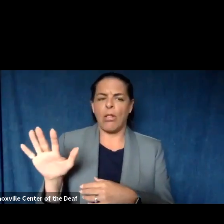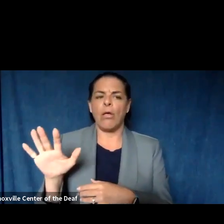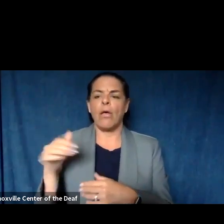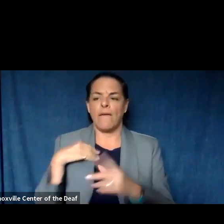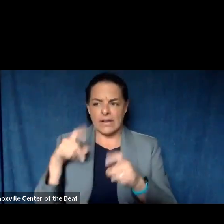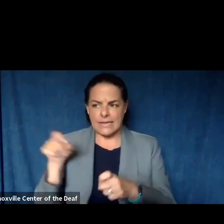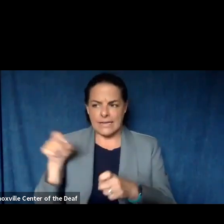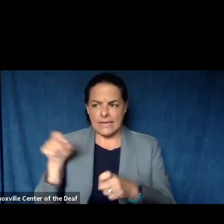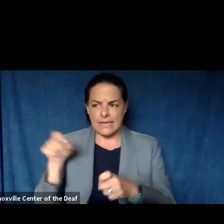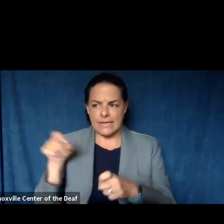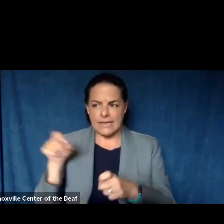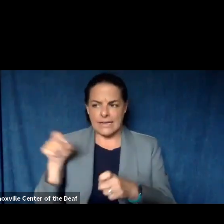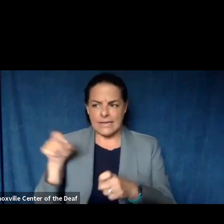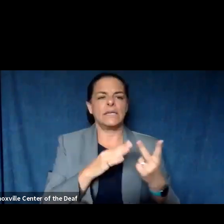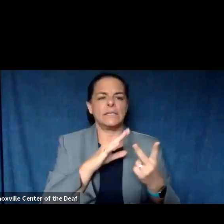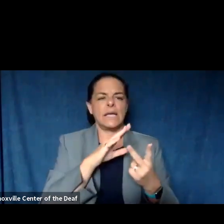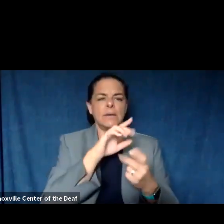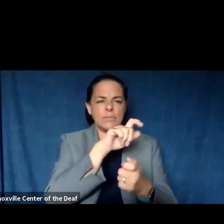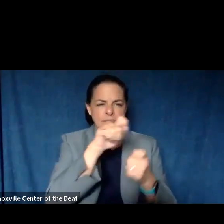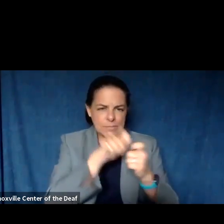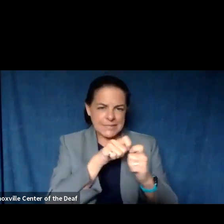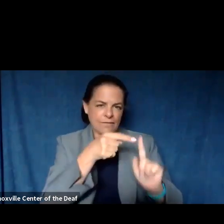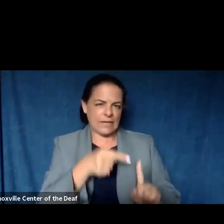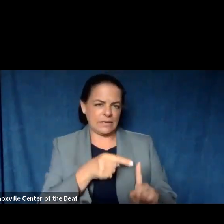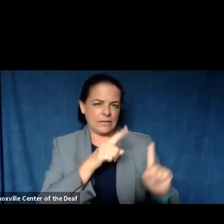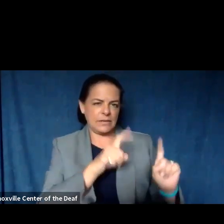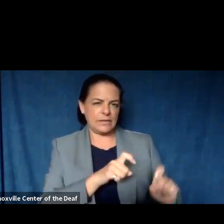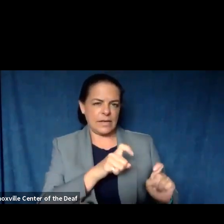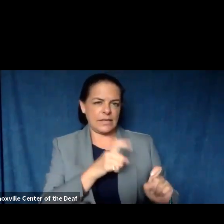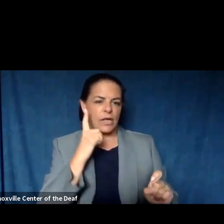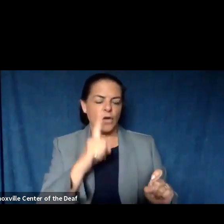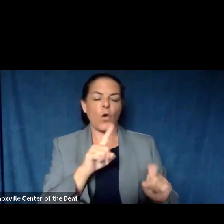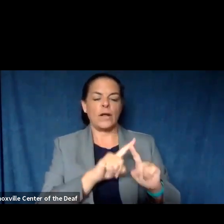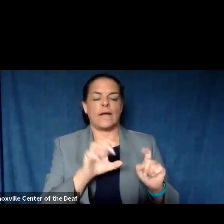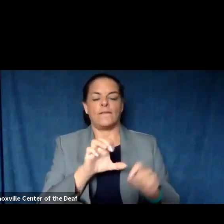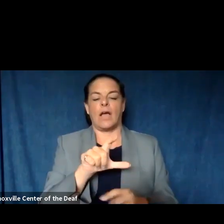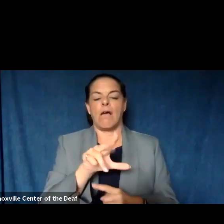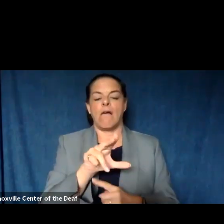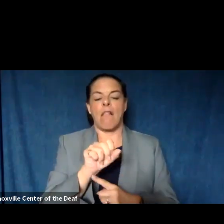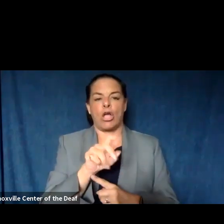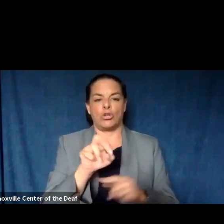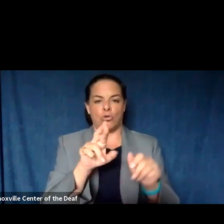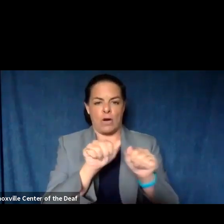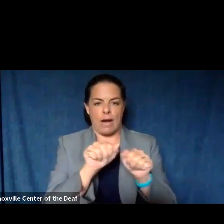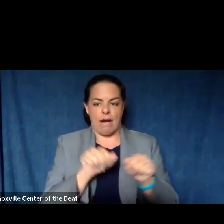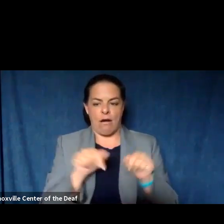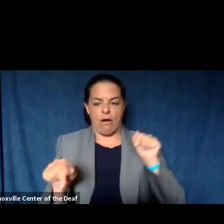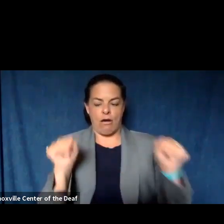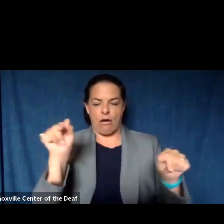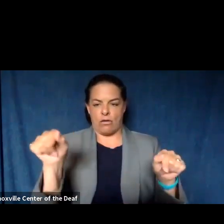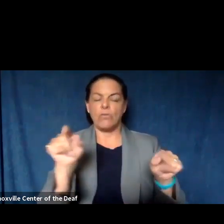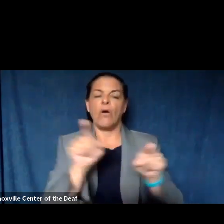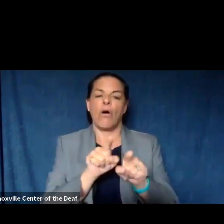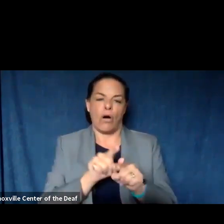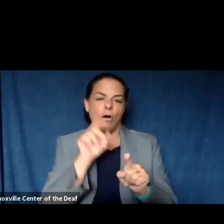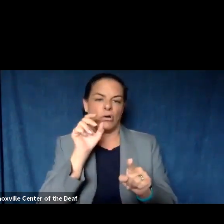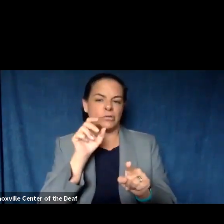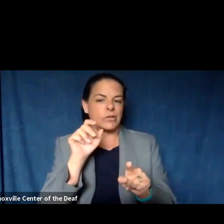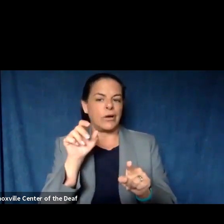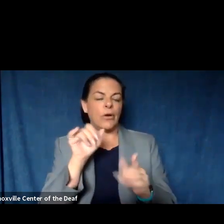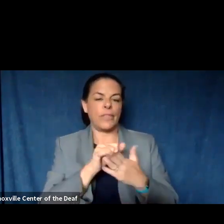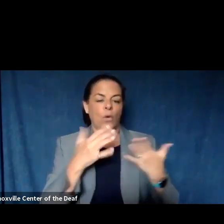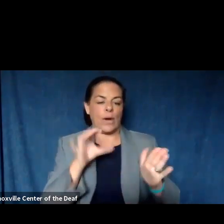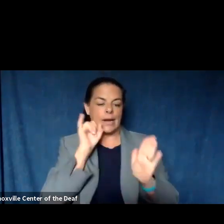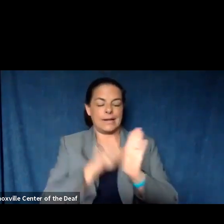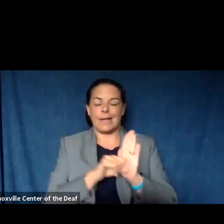there. And then we've done some specific testing for clusters as well that have been identified. And again, we, as you